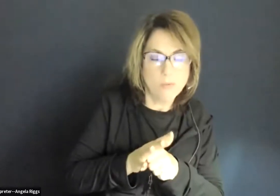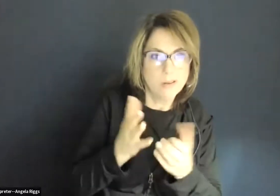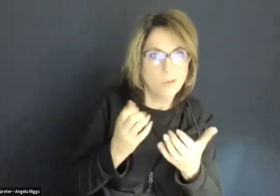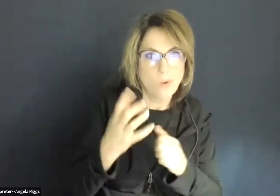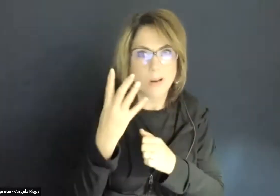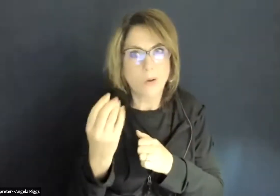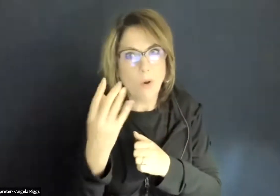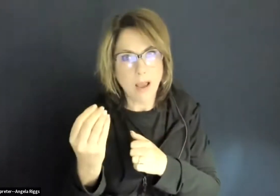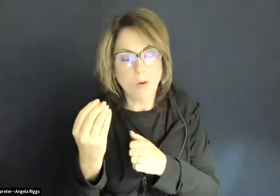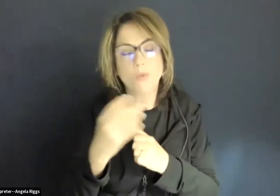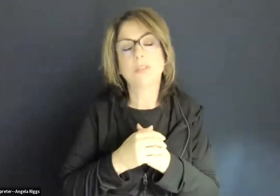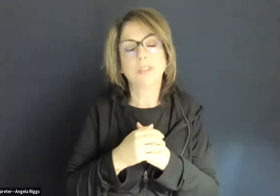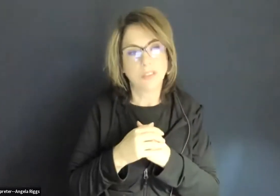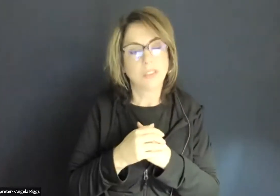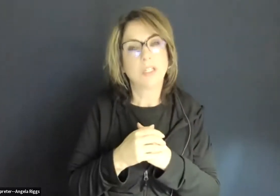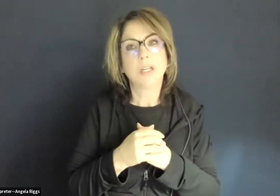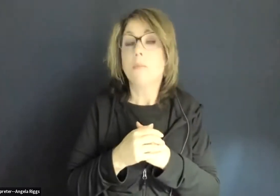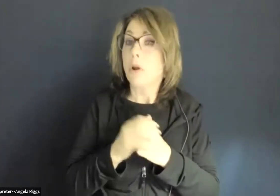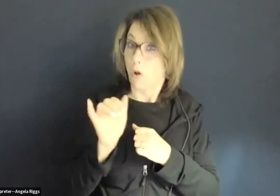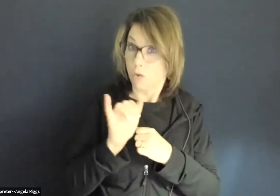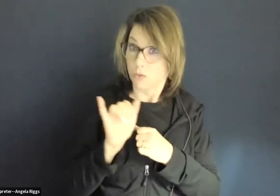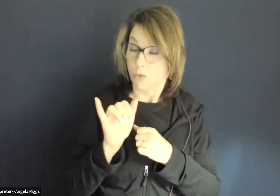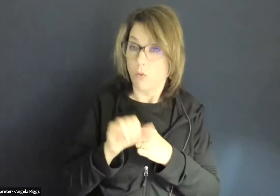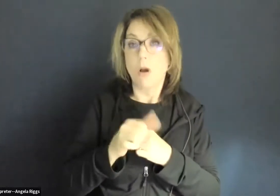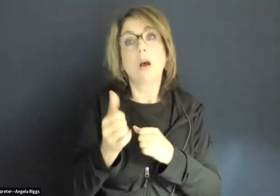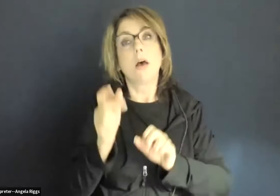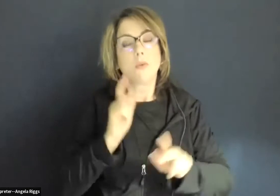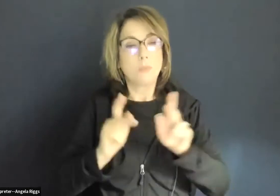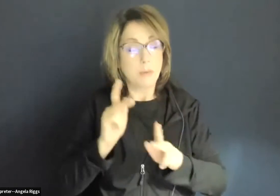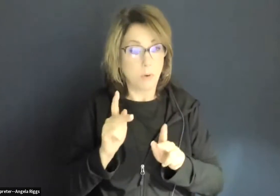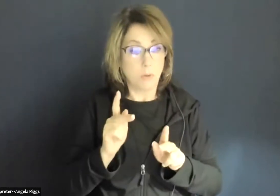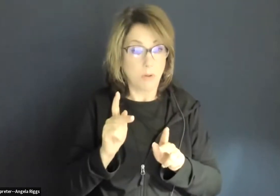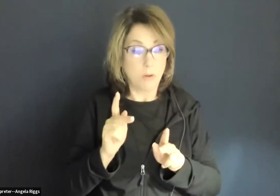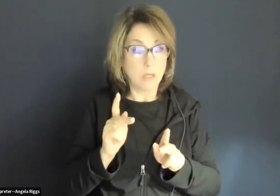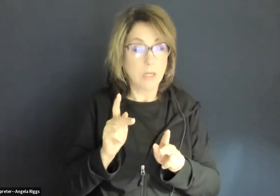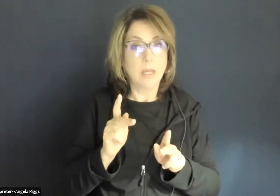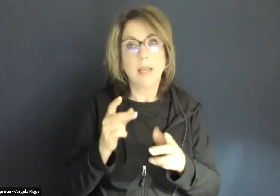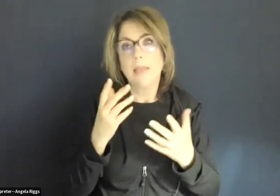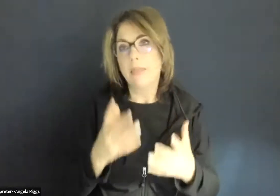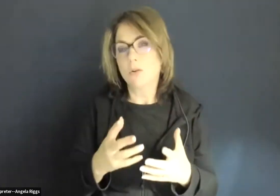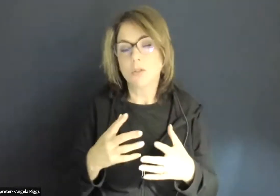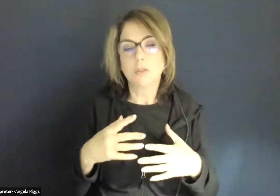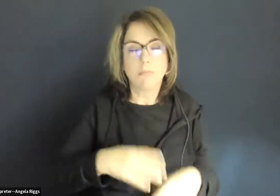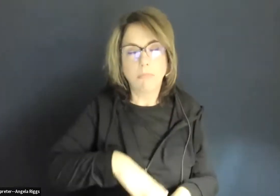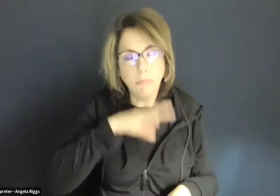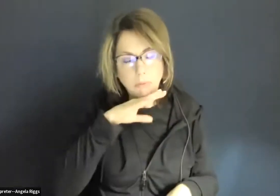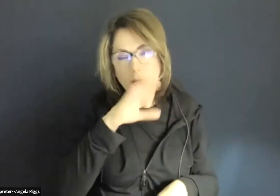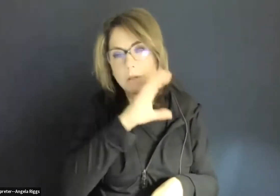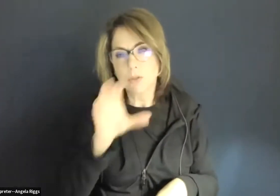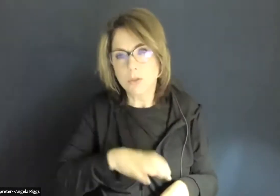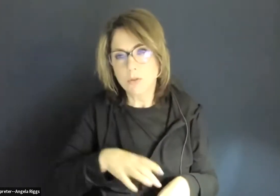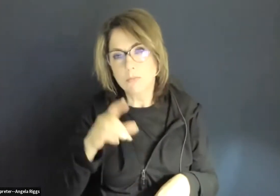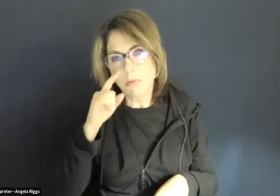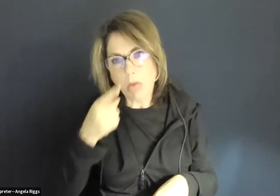on the other end of the spectrum, we have people who are tired of Zoom.